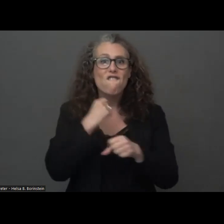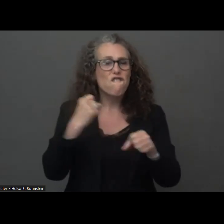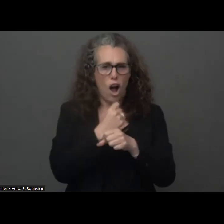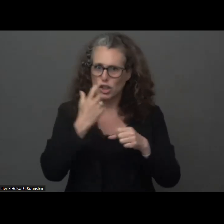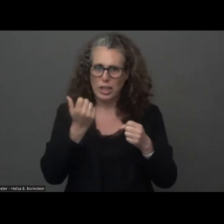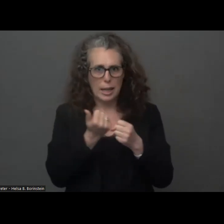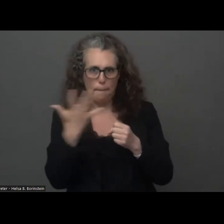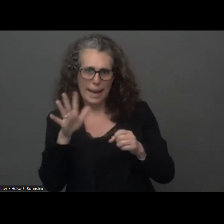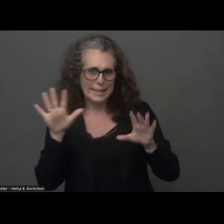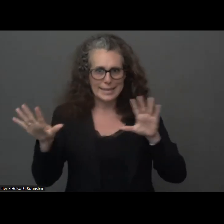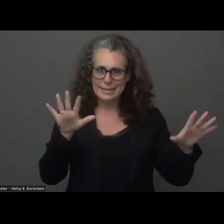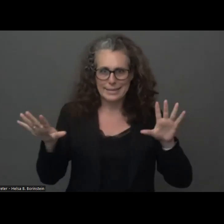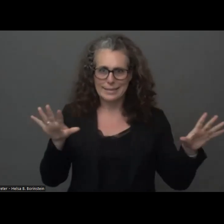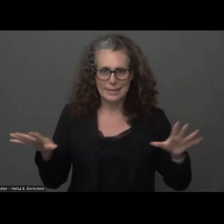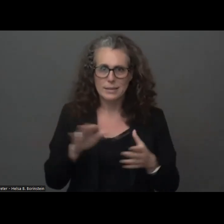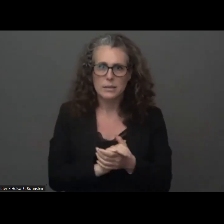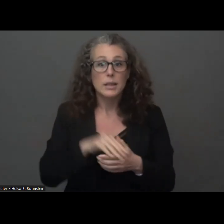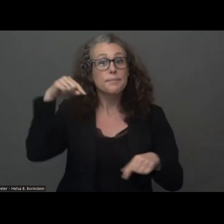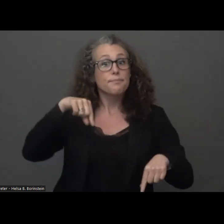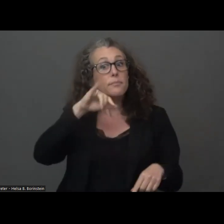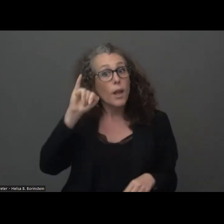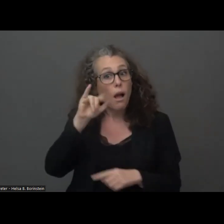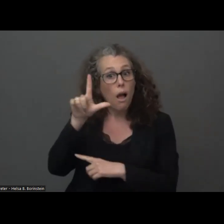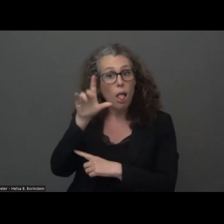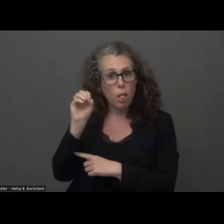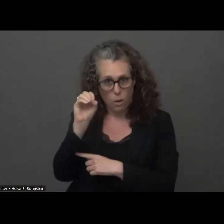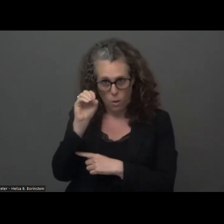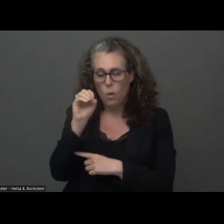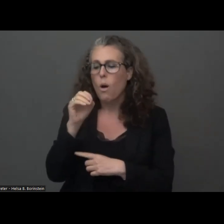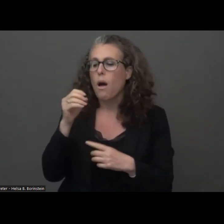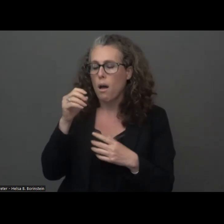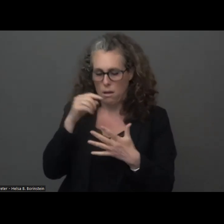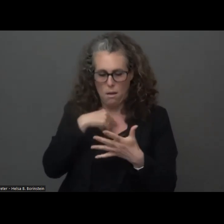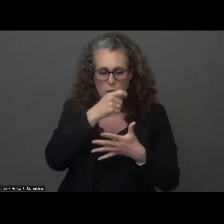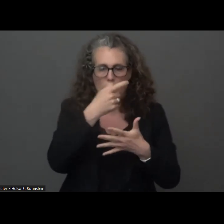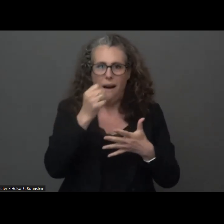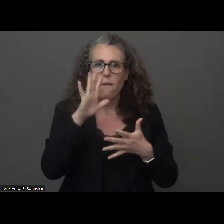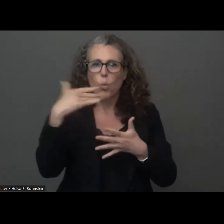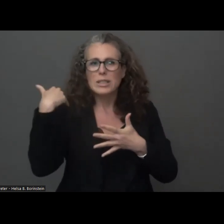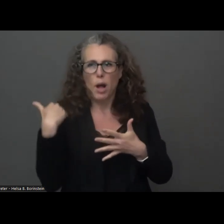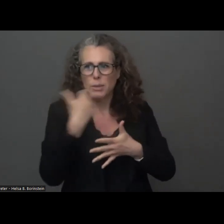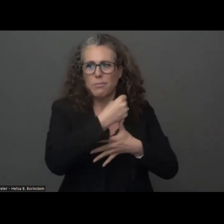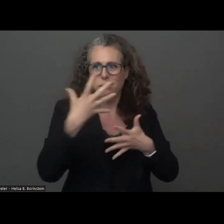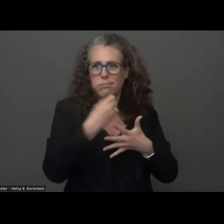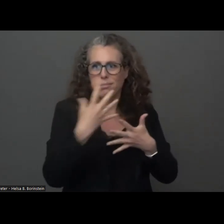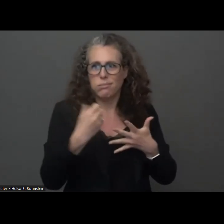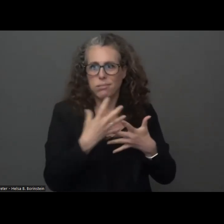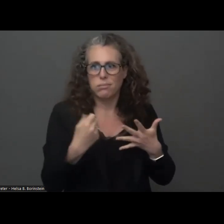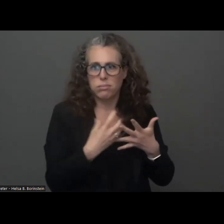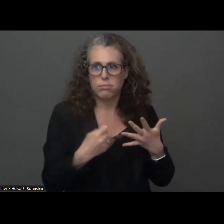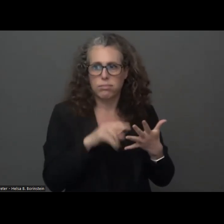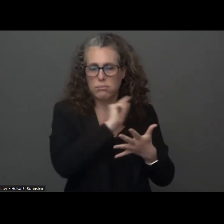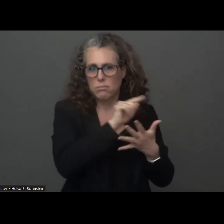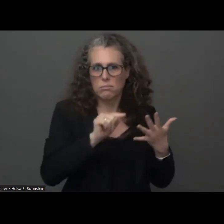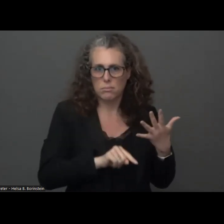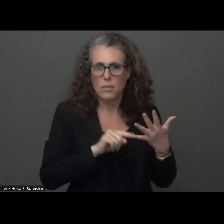UN agencies. And at the ILO, we have specific custodians per indicator, and I am the ILO custodian for indicator